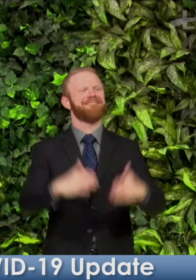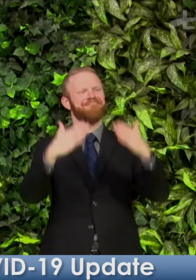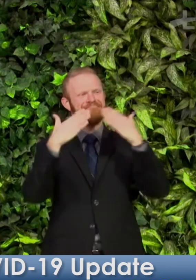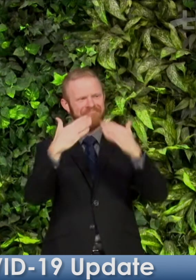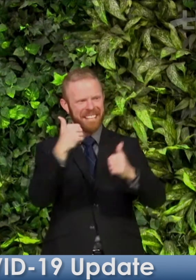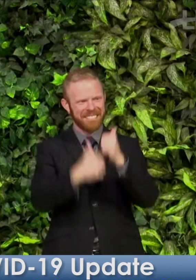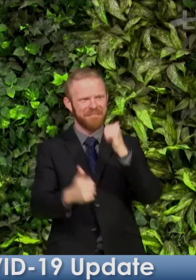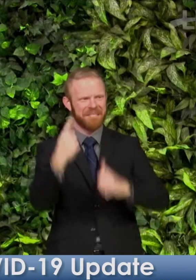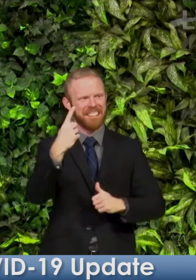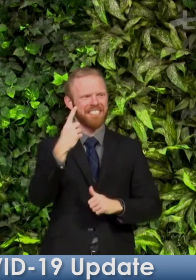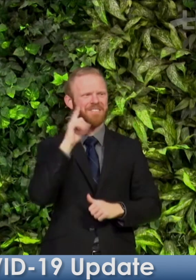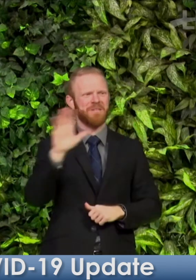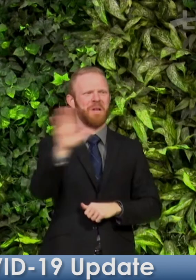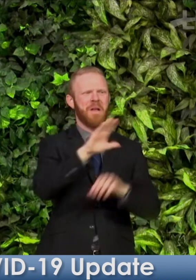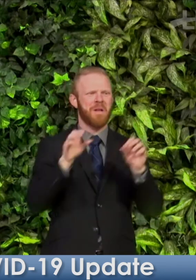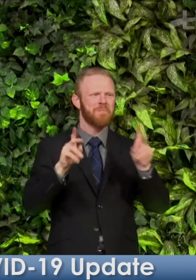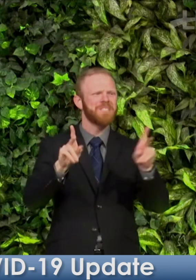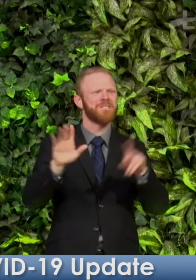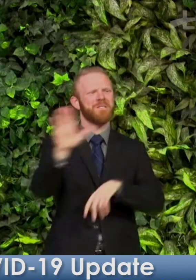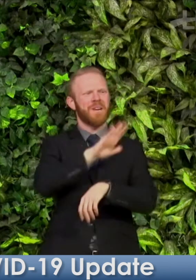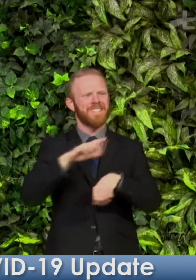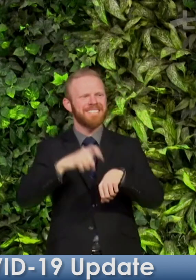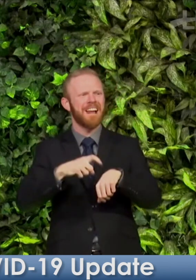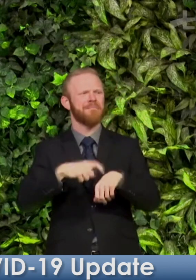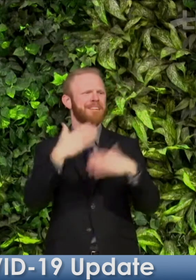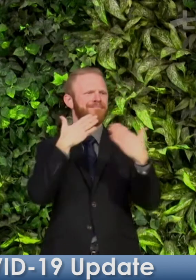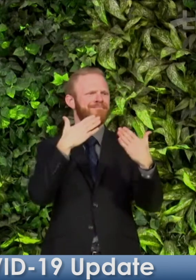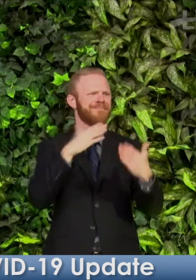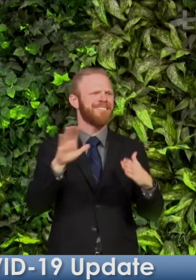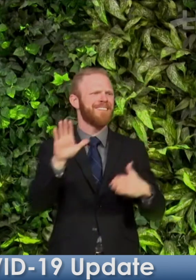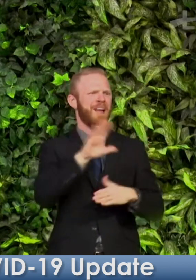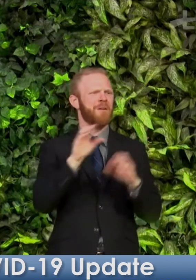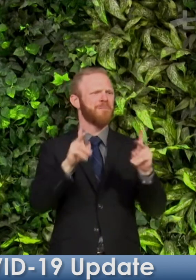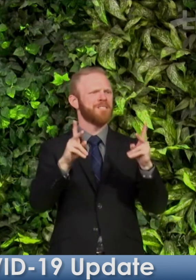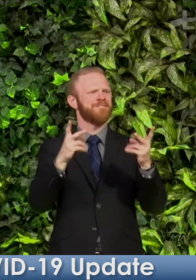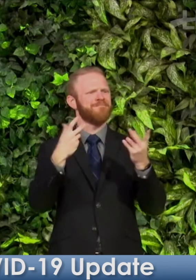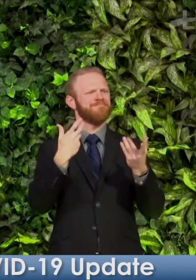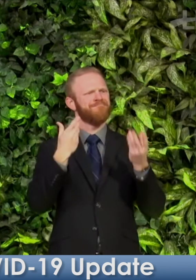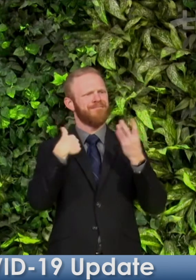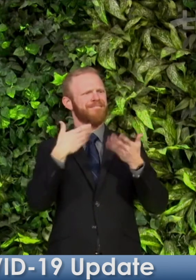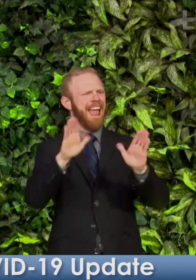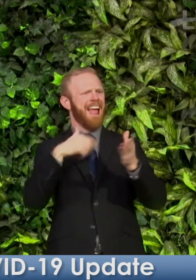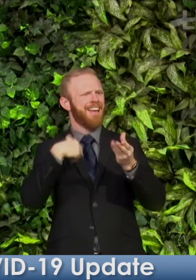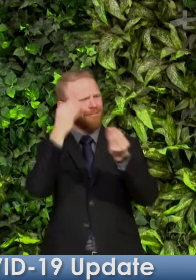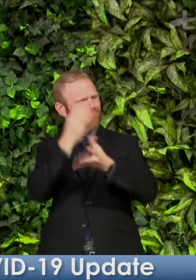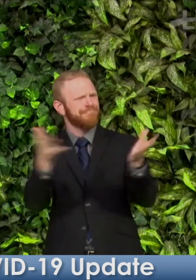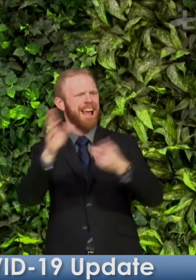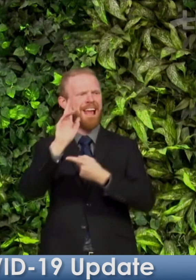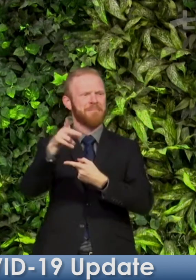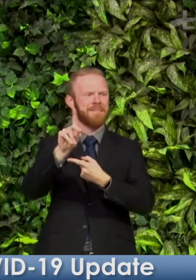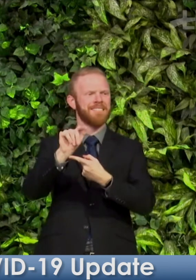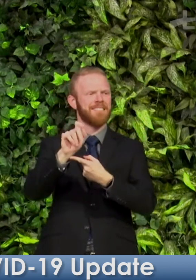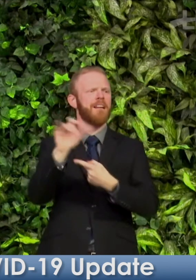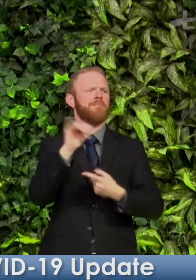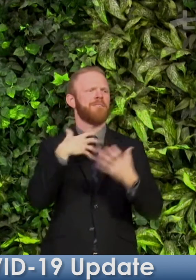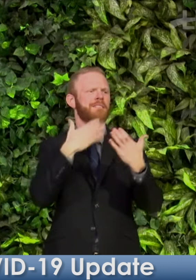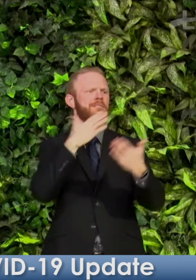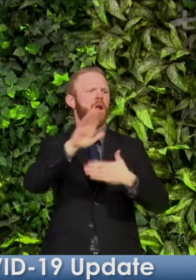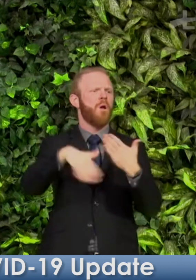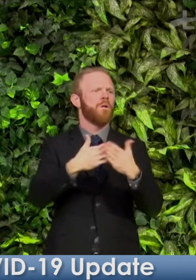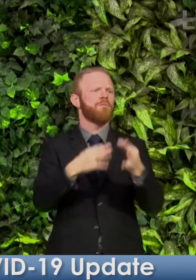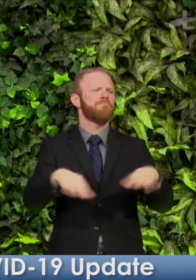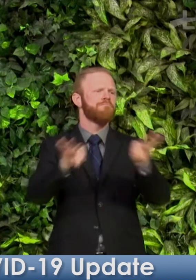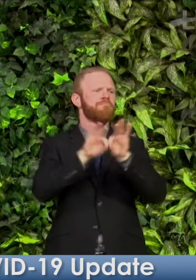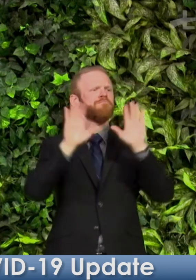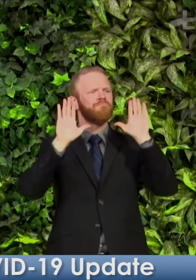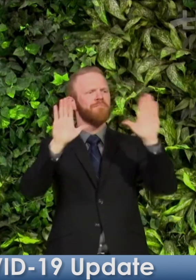of your time, and thank everybody for the opportunity to update. But moreover, just thank all the incredible men and women that are here making this site and so many sites